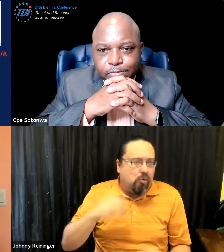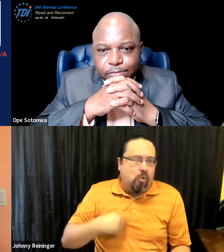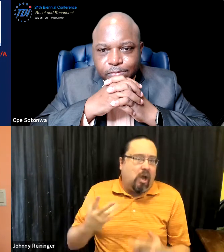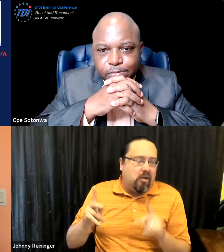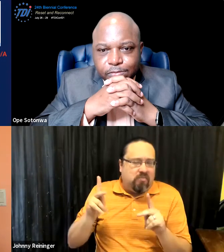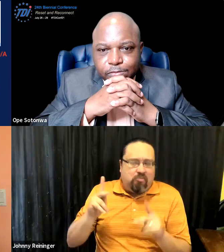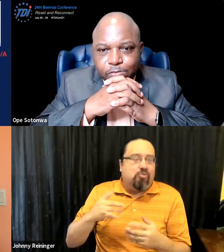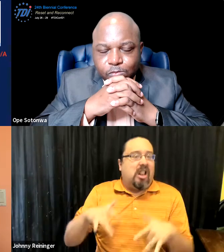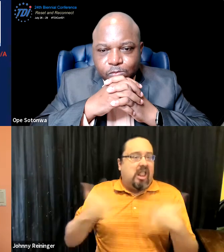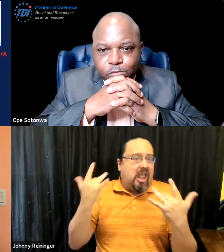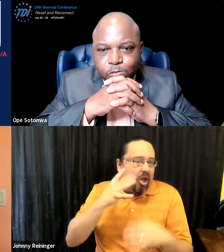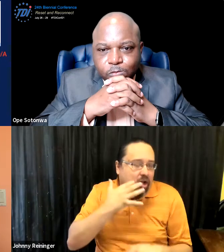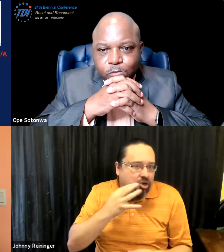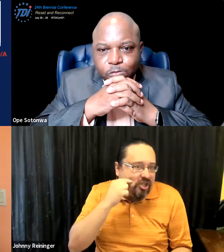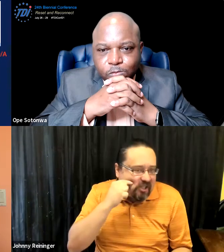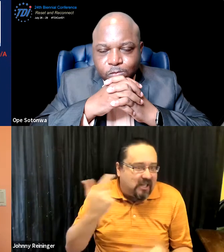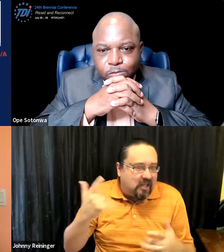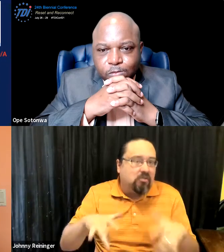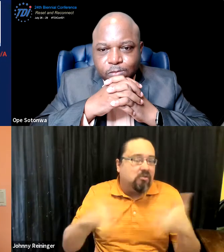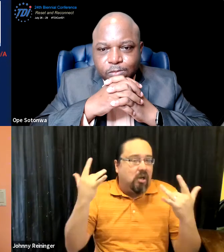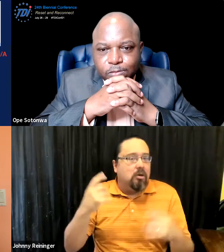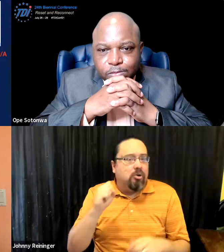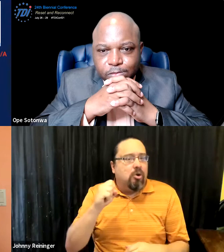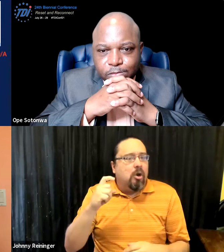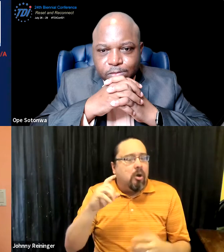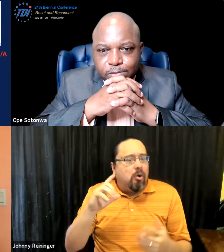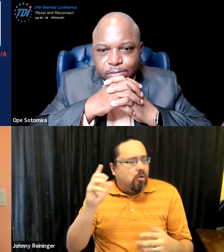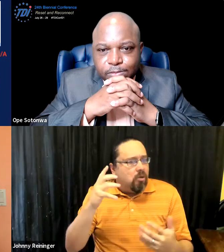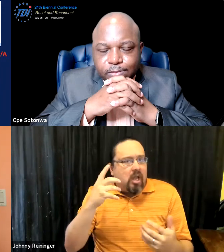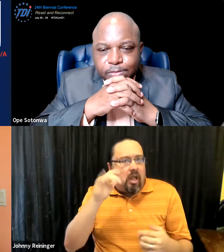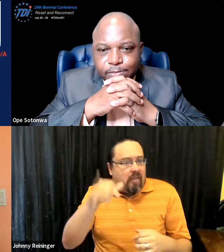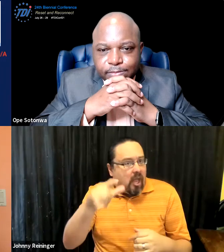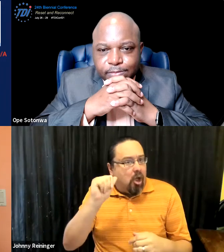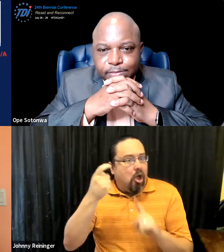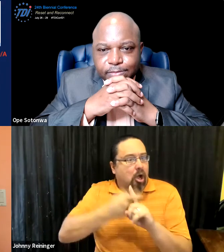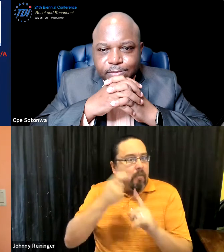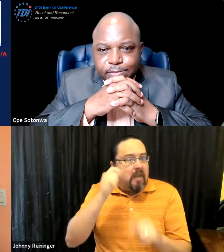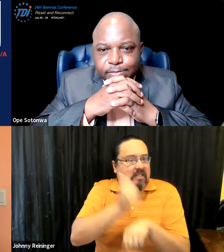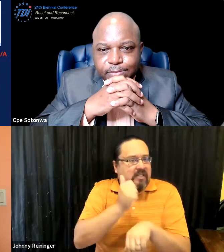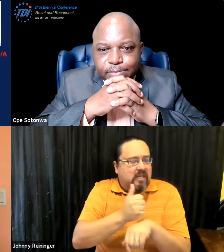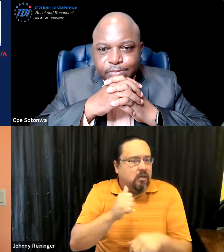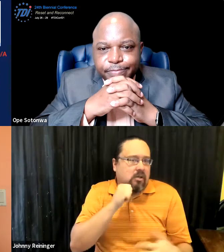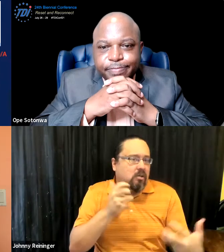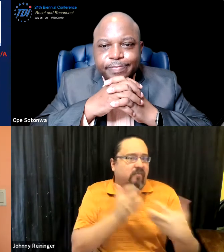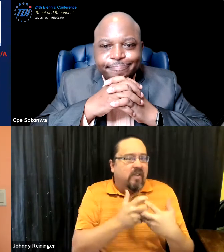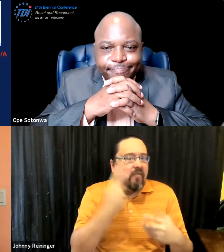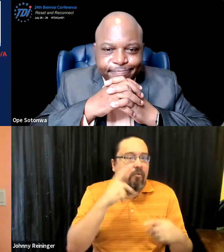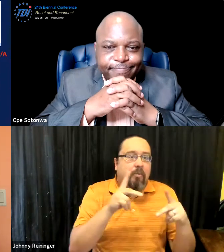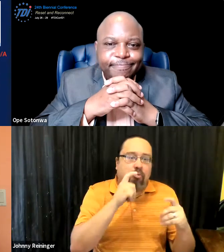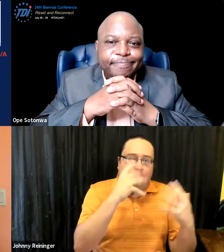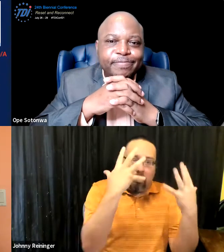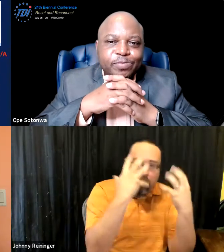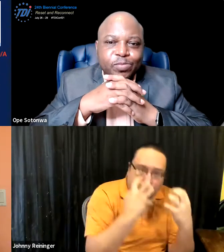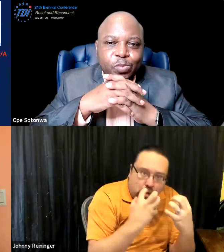it's typically towards the white population, and it's made by the white population. So